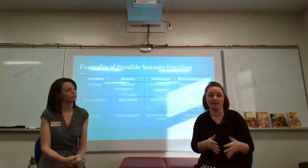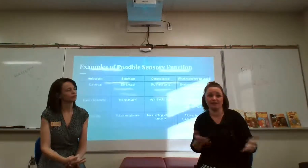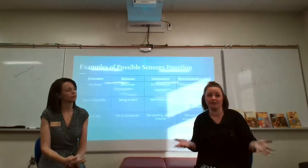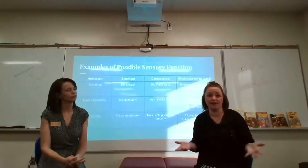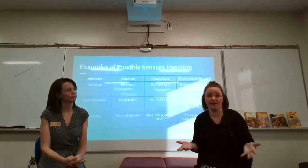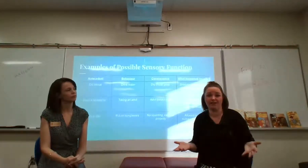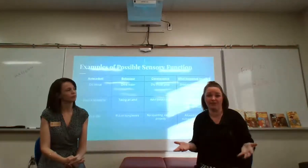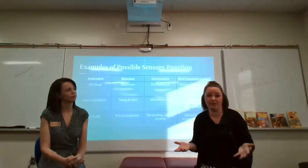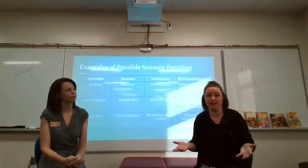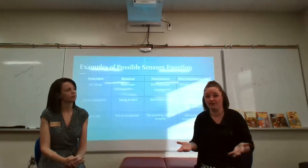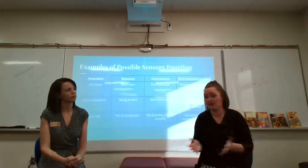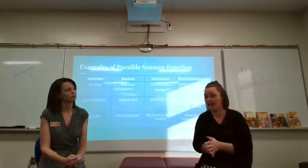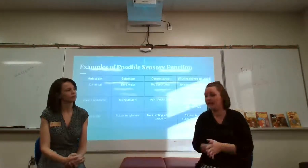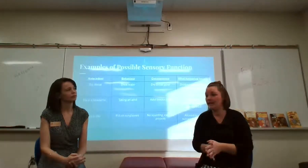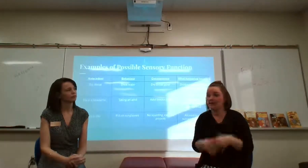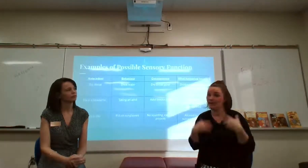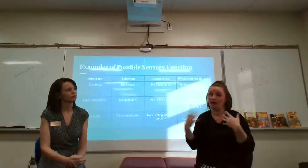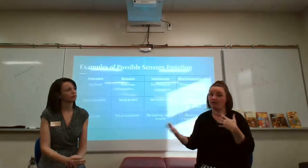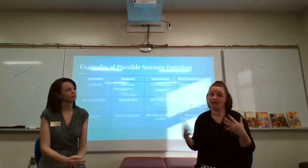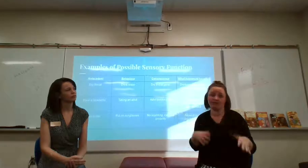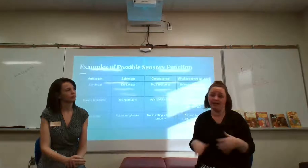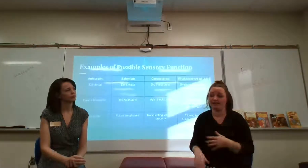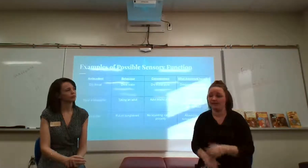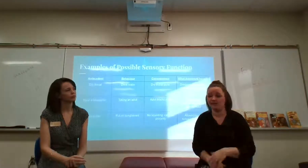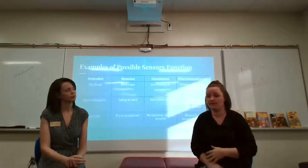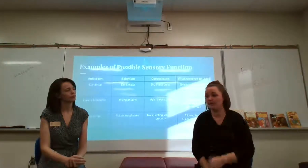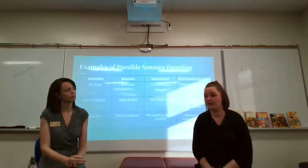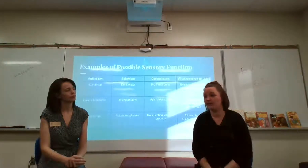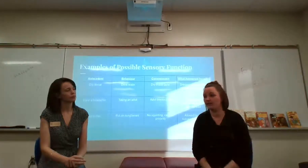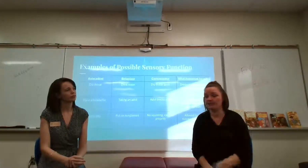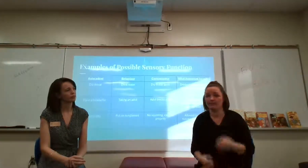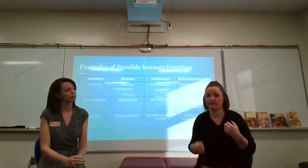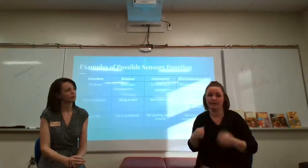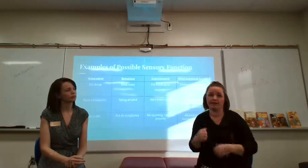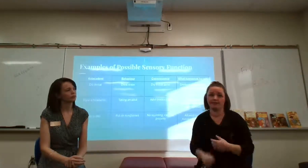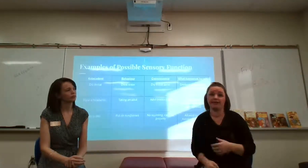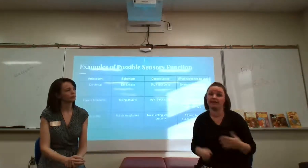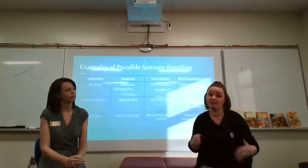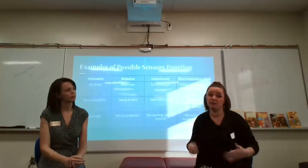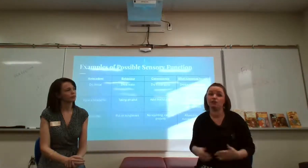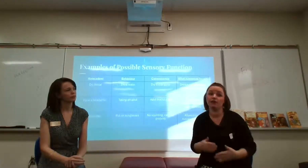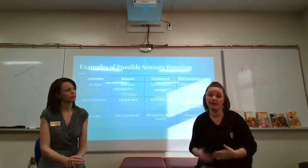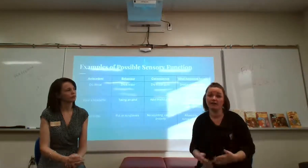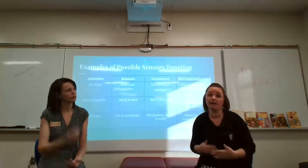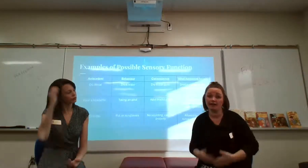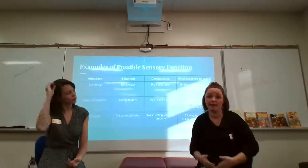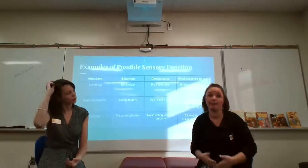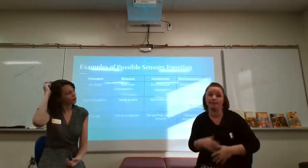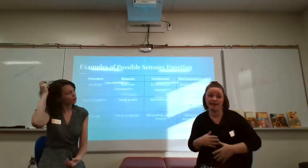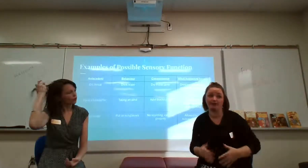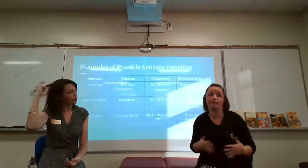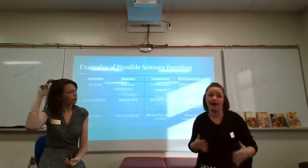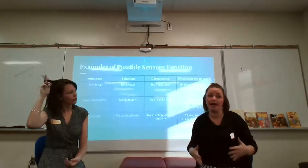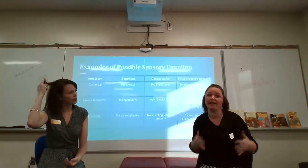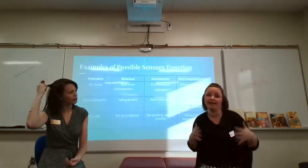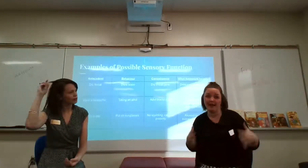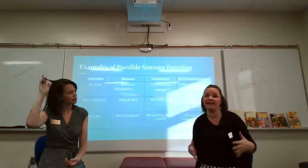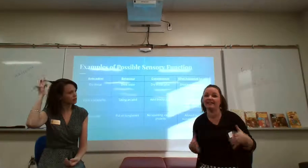because we all have our own behaviors, right? And we all definitely have sensory behaviors. I mean, my husband's like, if you chew on another pen cap, I'm never buying pens